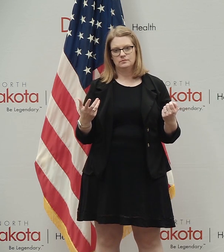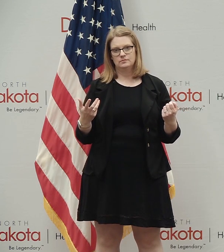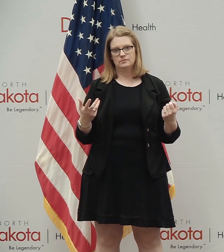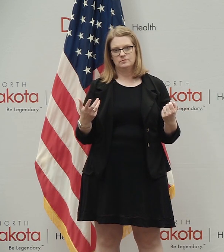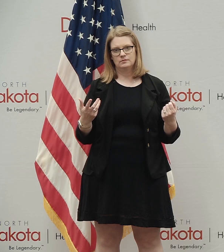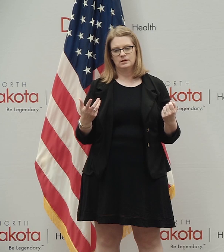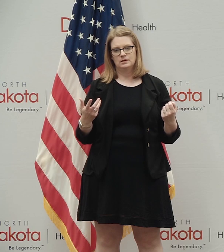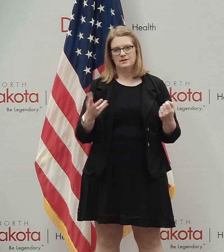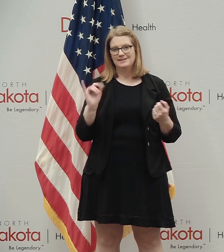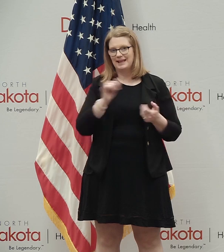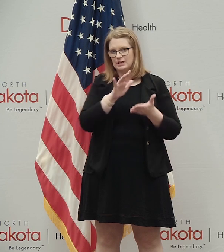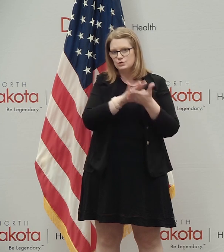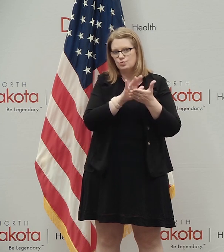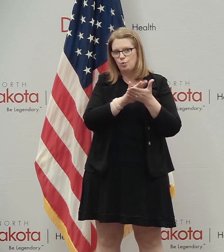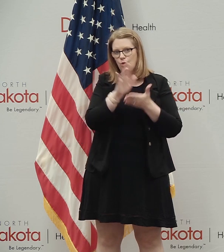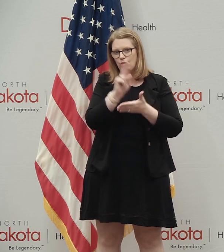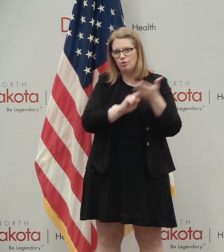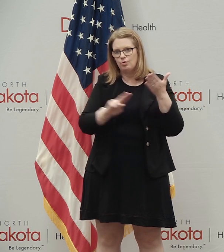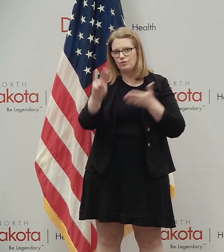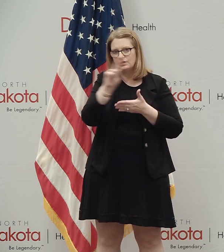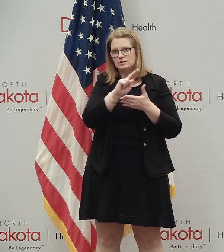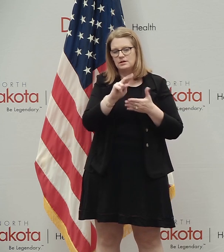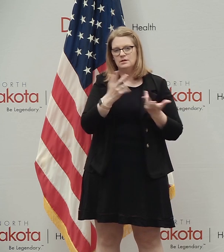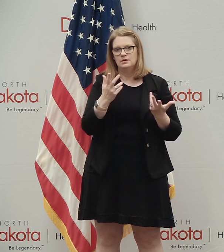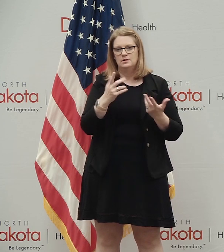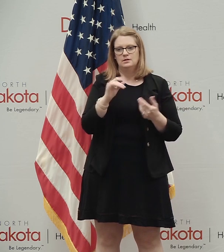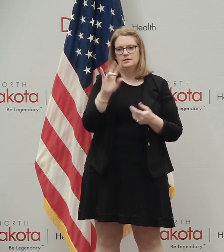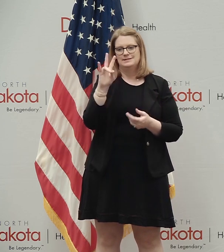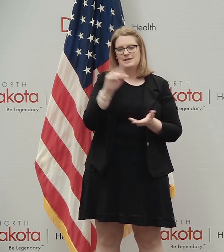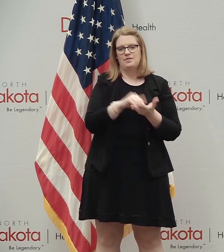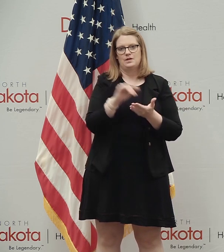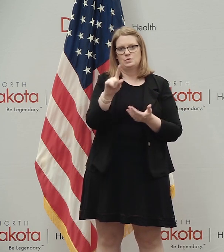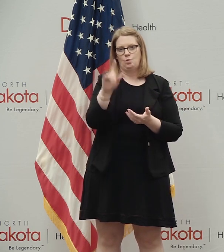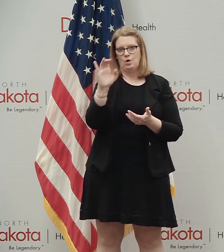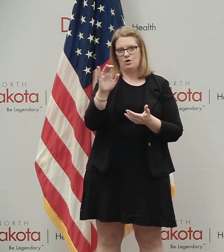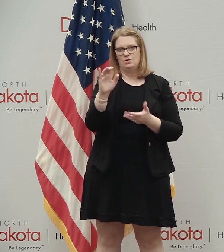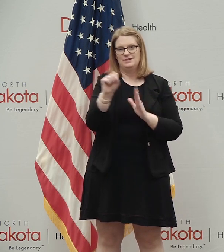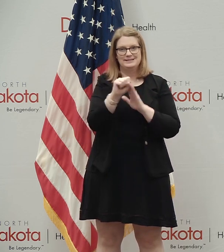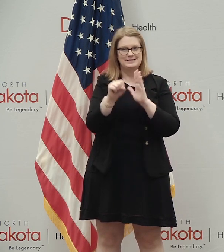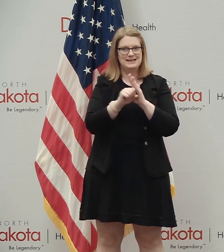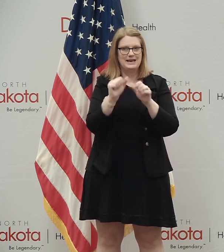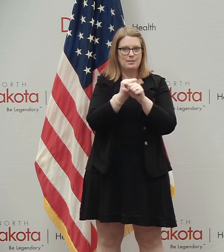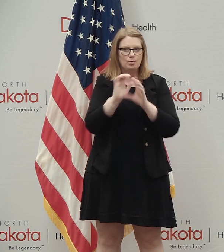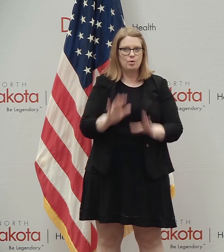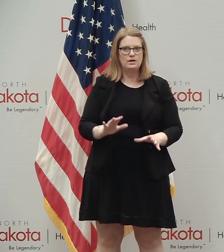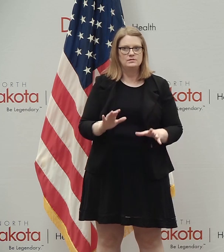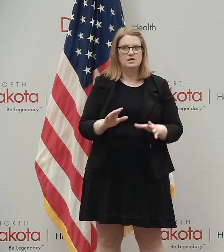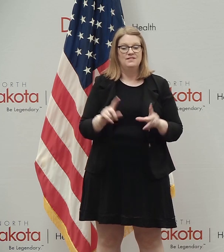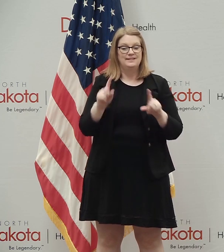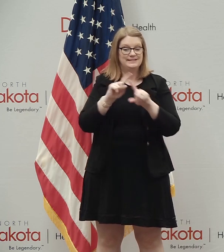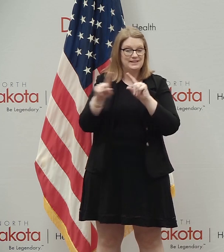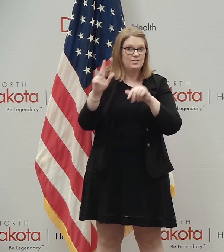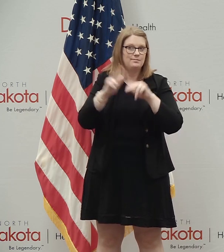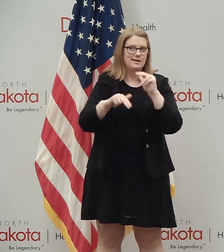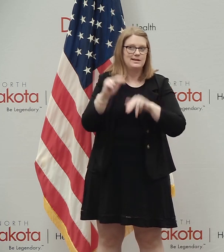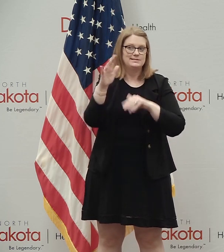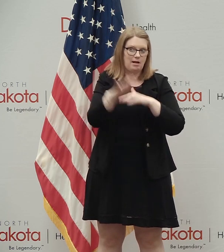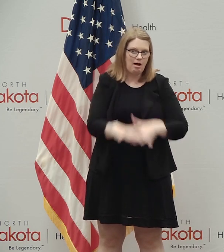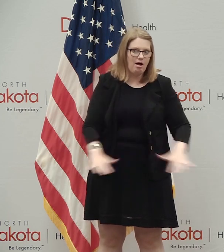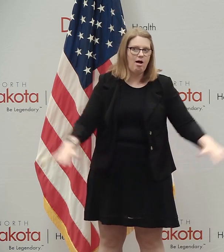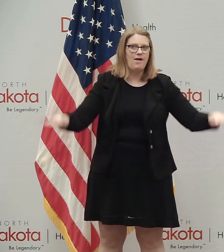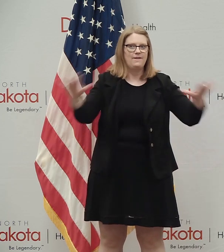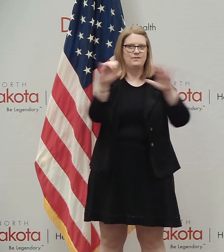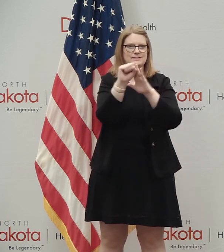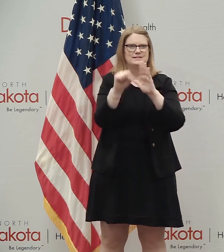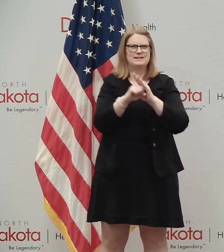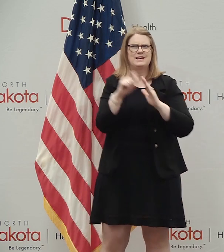like a school or a university. I mean, we're talking here about 7,100 state employees across lots of facilities across the state. I think the state